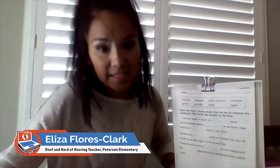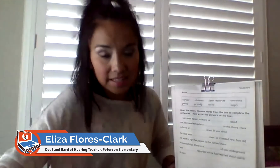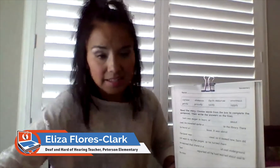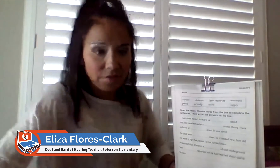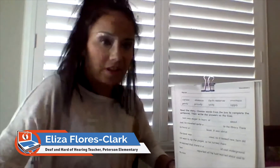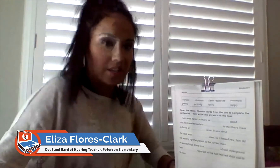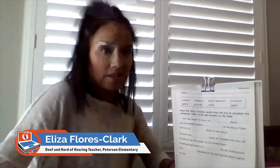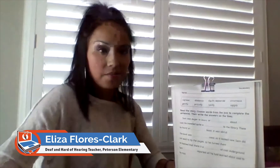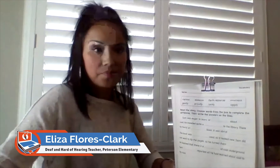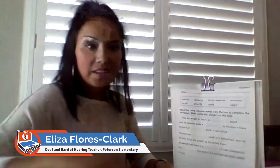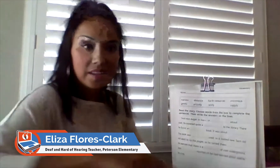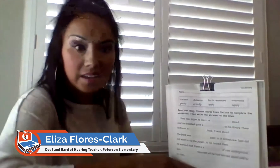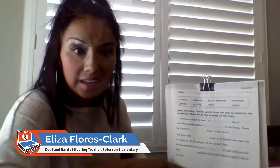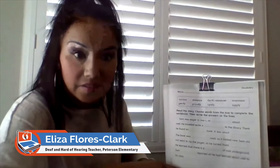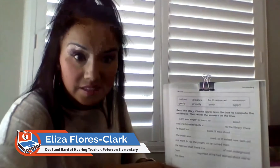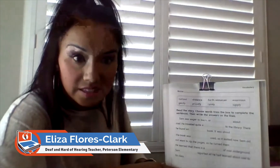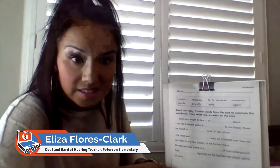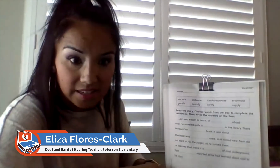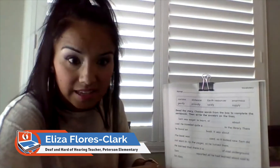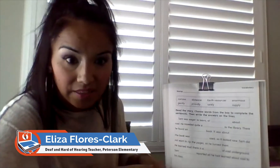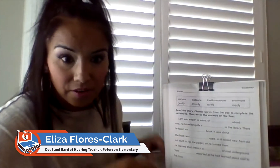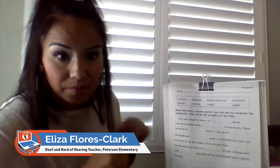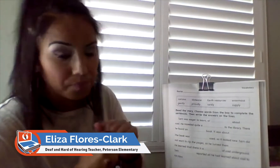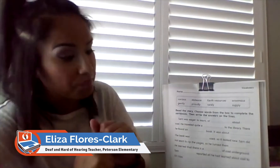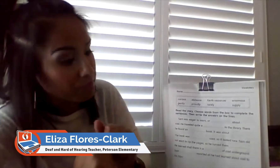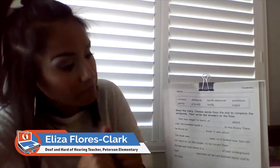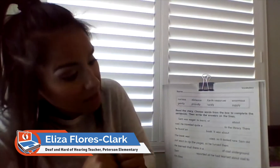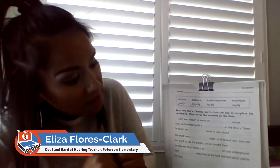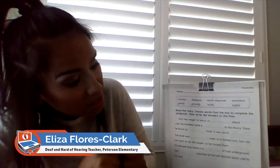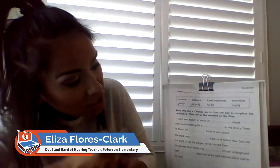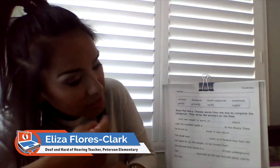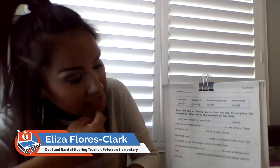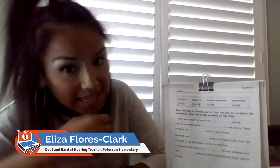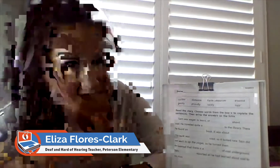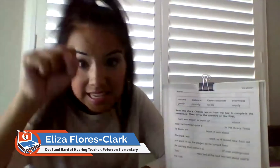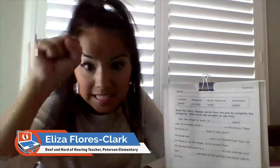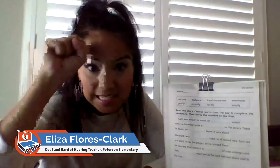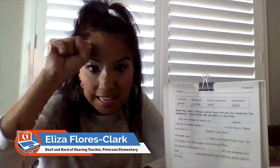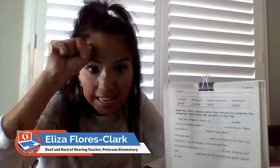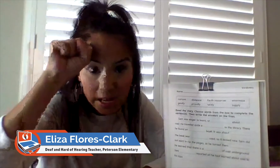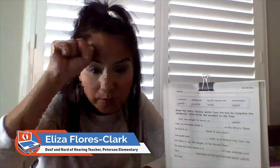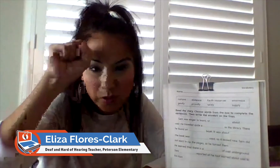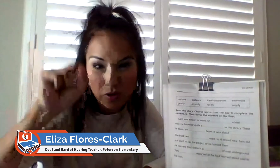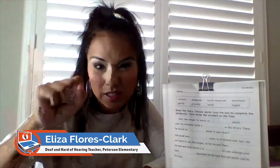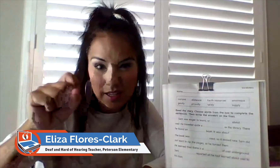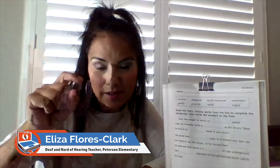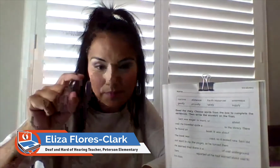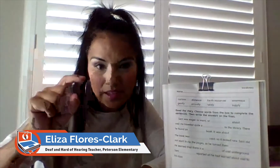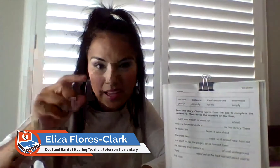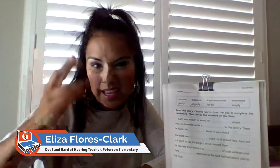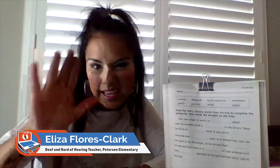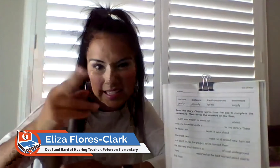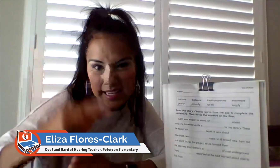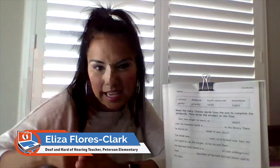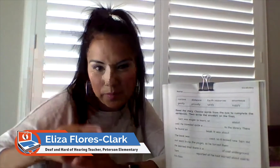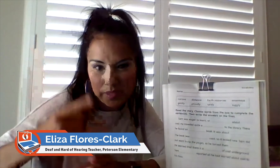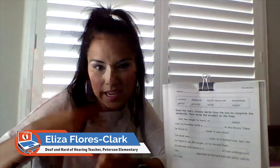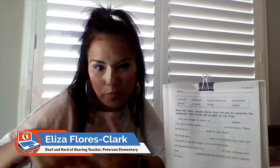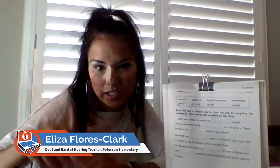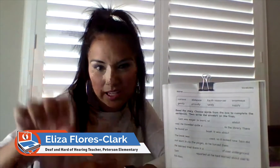see if we can kind of see this together. So it says, Sam, so we're just going to, his name sign, we're just going to give him